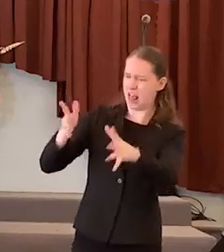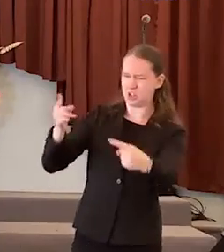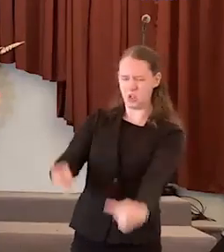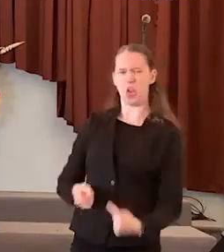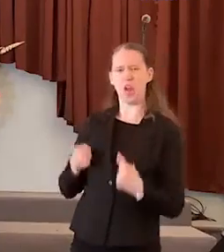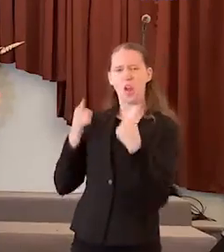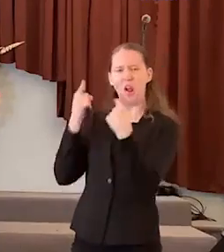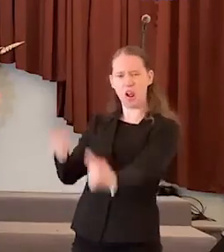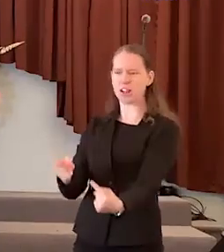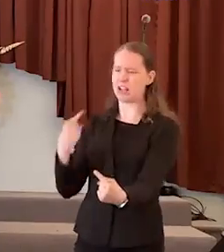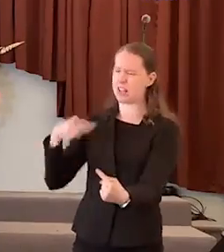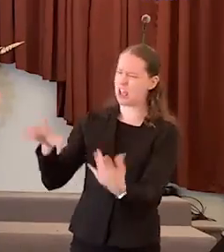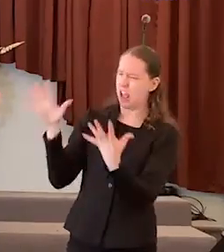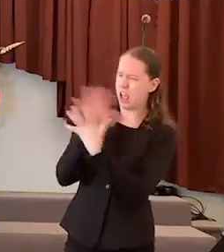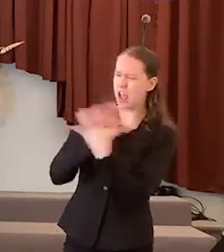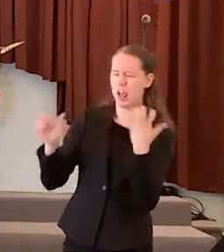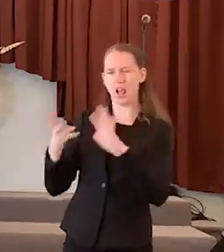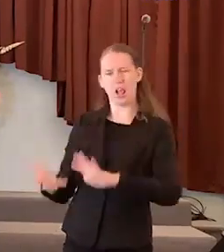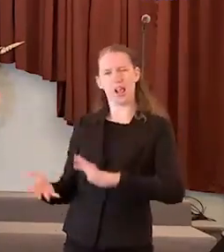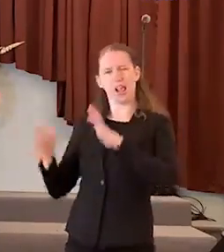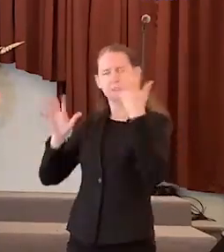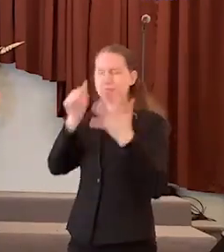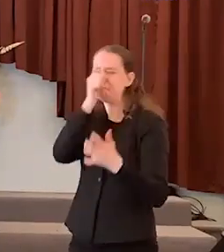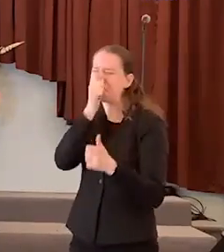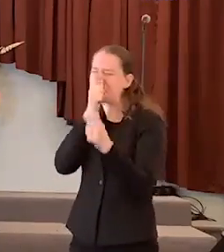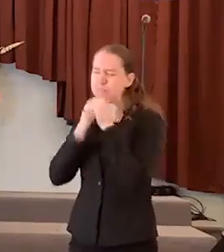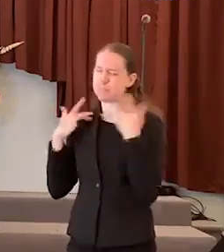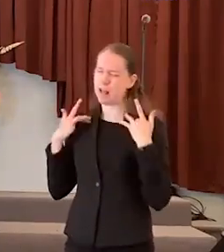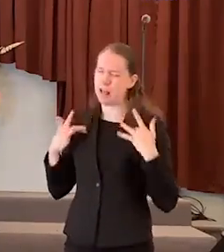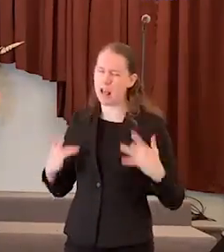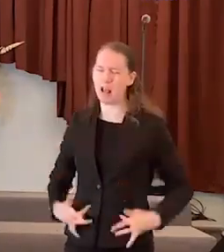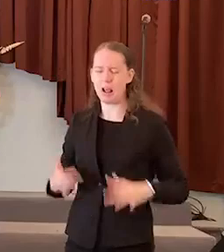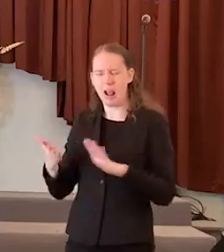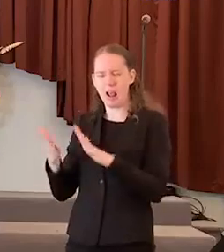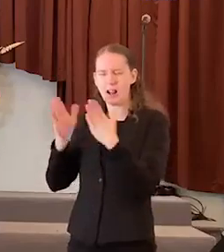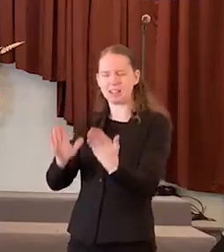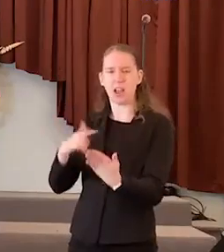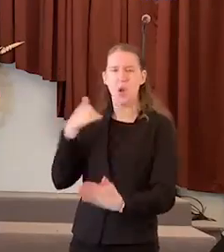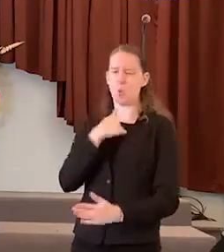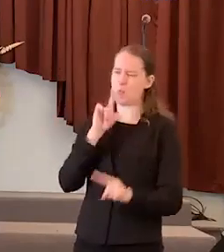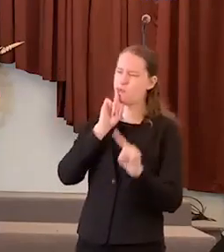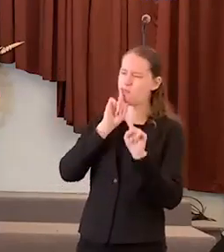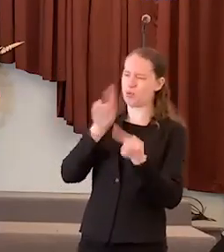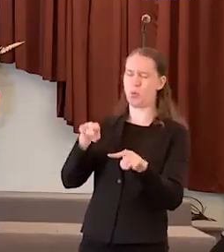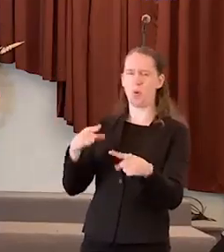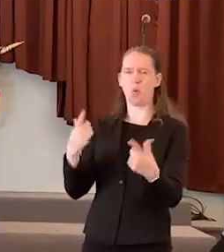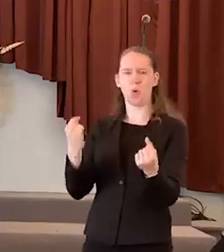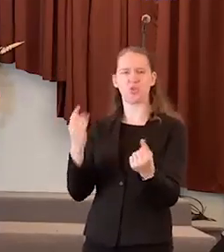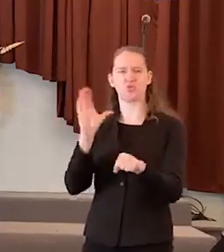dead, wounded and stripped, and naked and barely alive? What is the church's